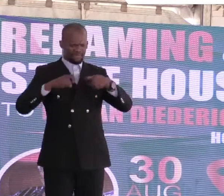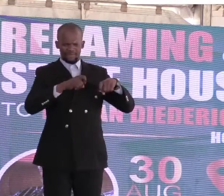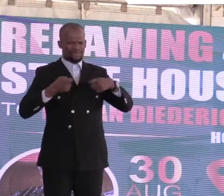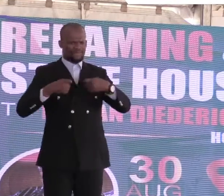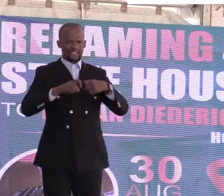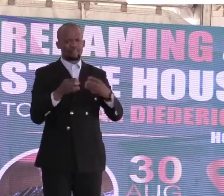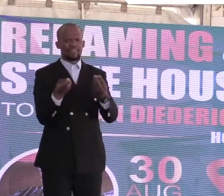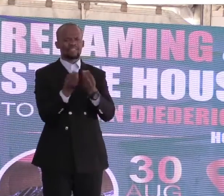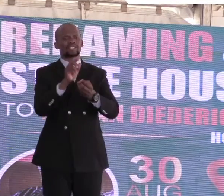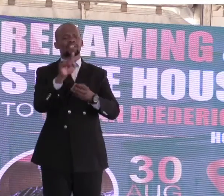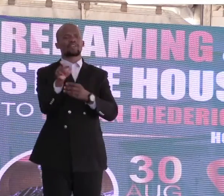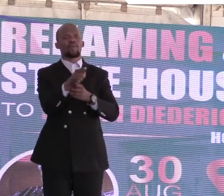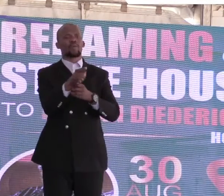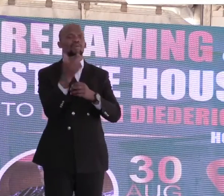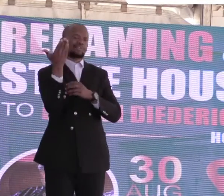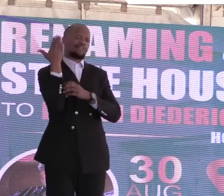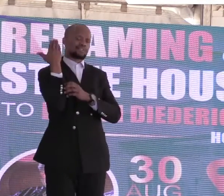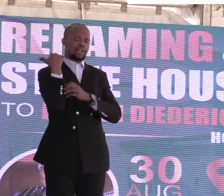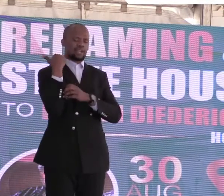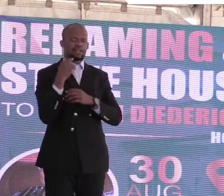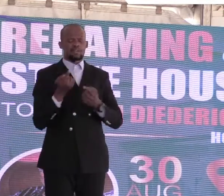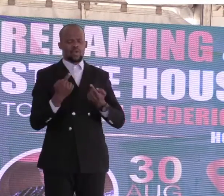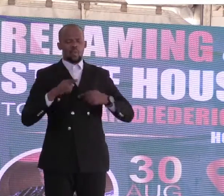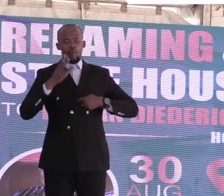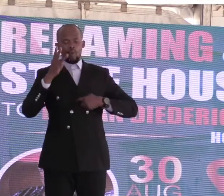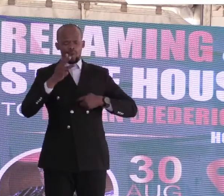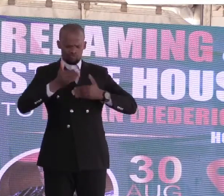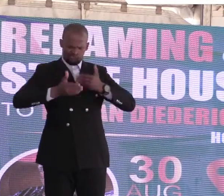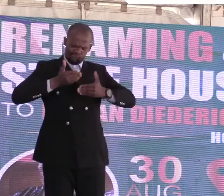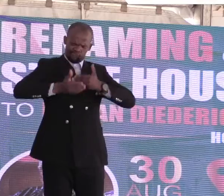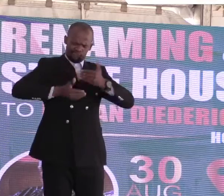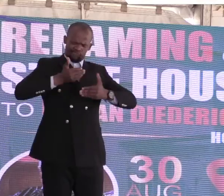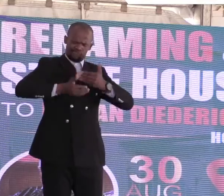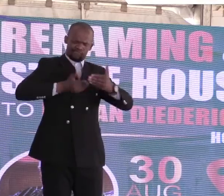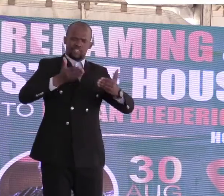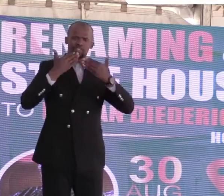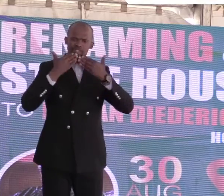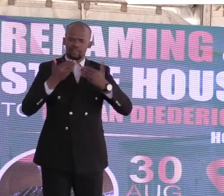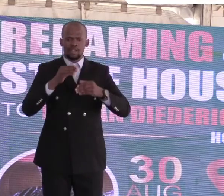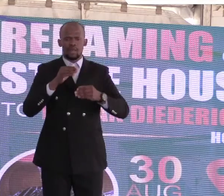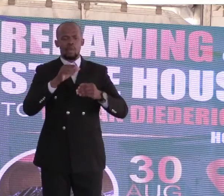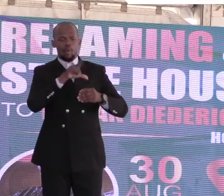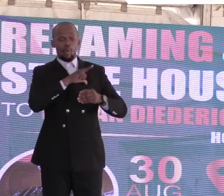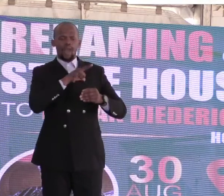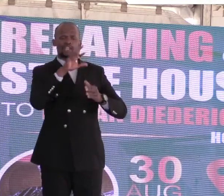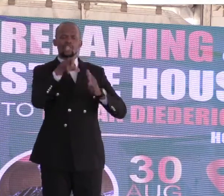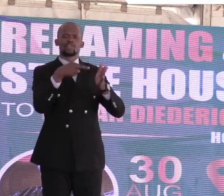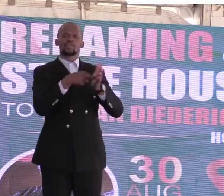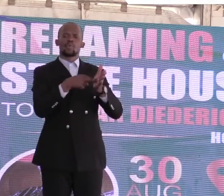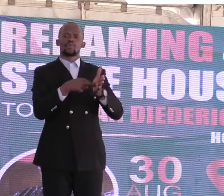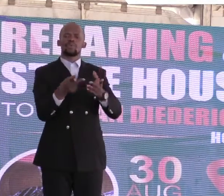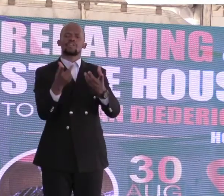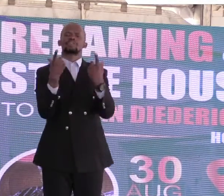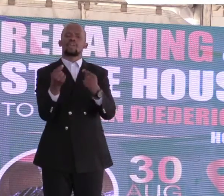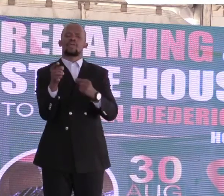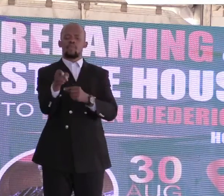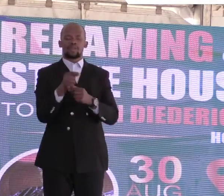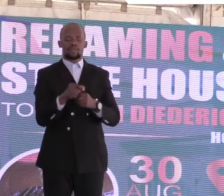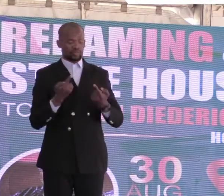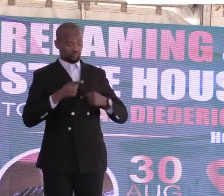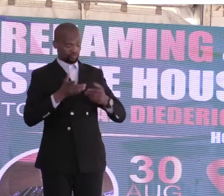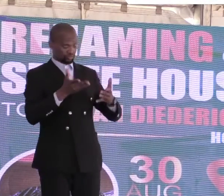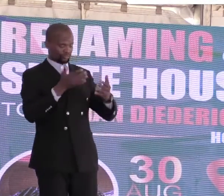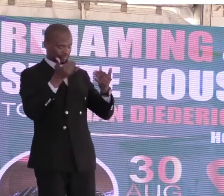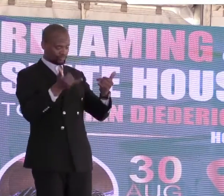past. We will forever be grateful to you, Mama, for the role you played. We are here today